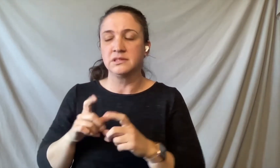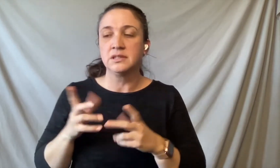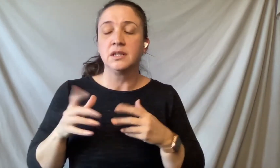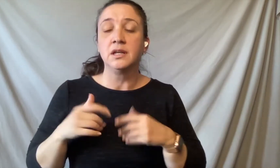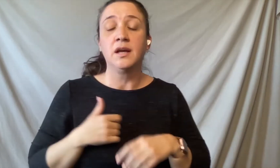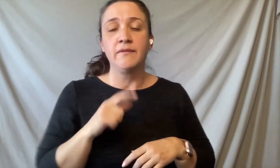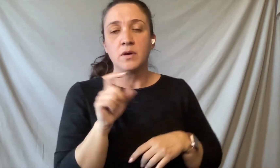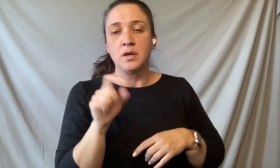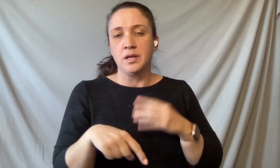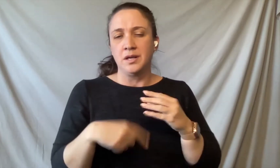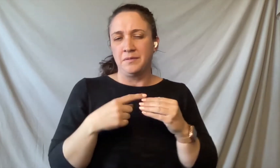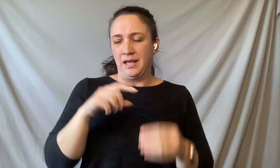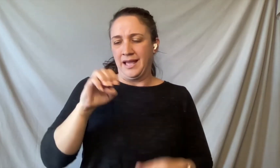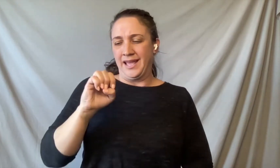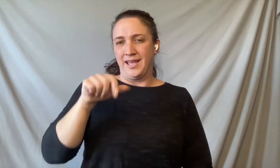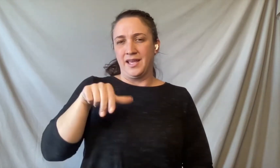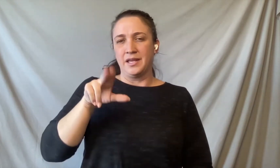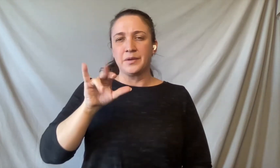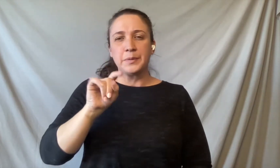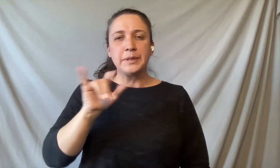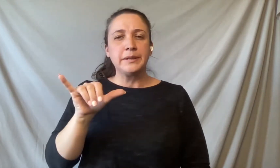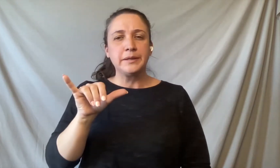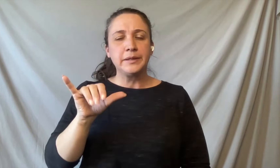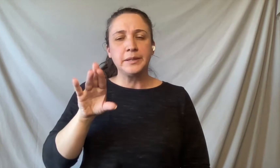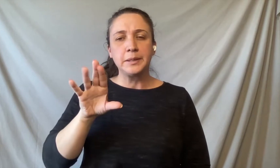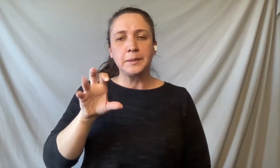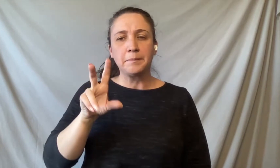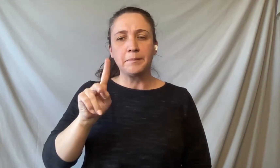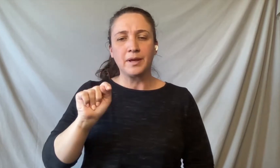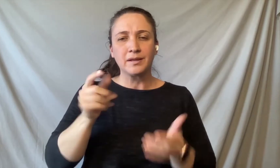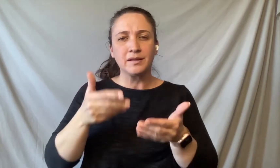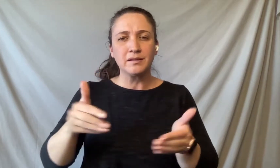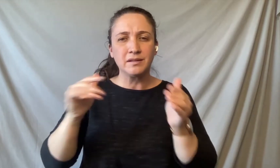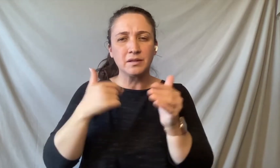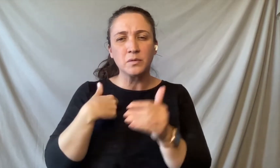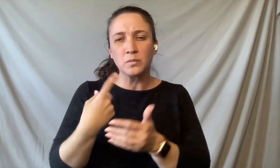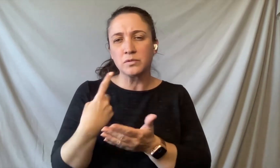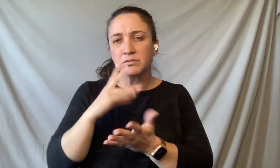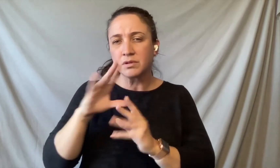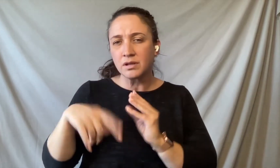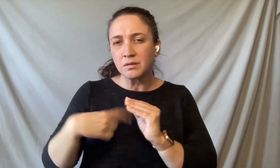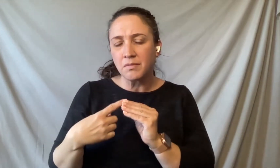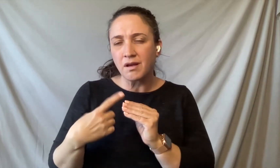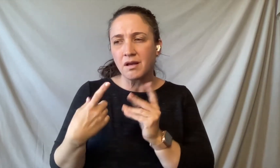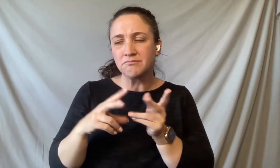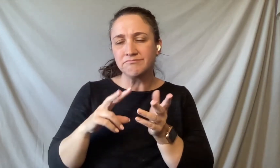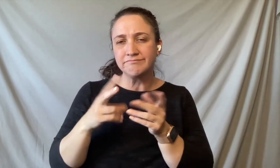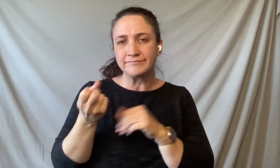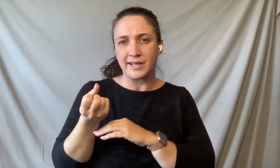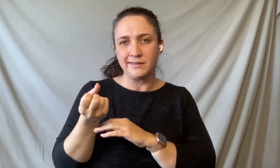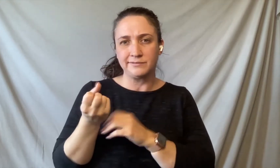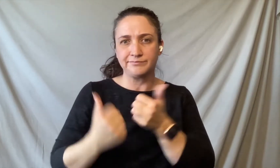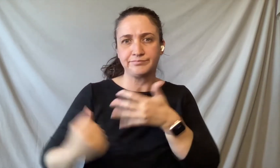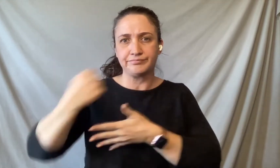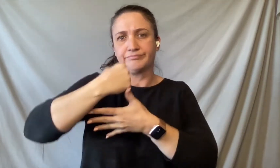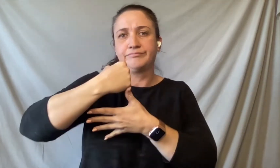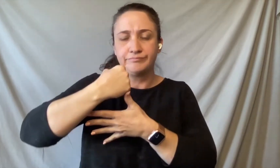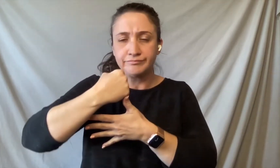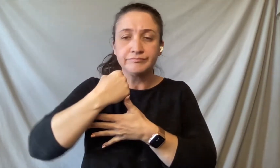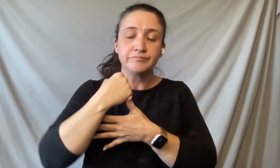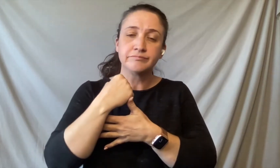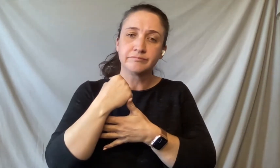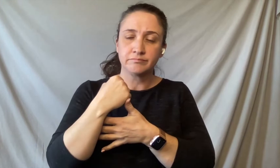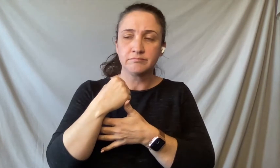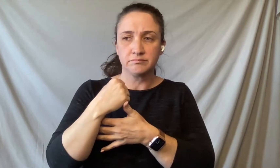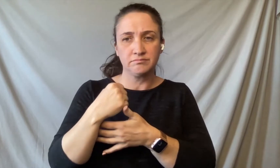equity bucket that we're talking about as overriding all the other buckets. And it seems